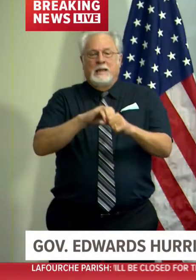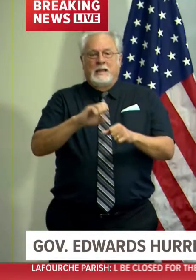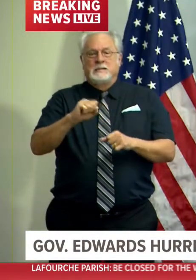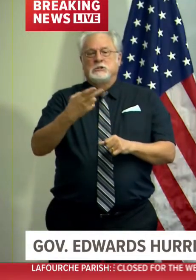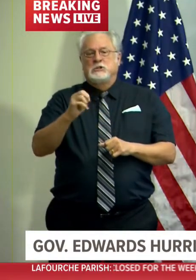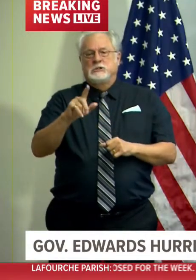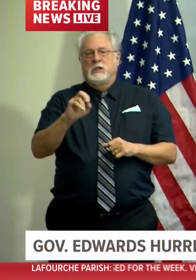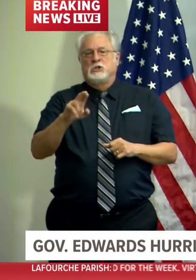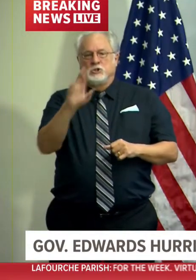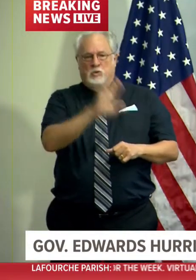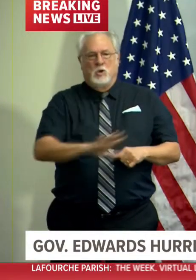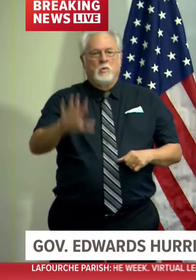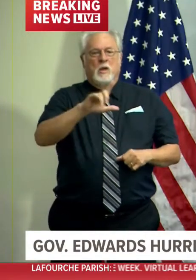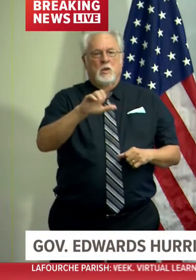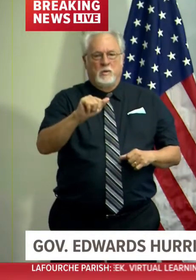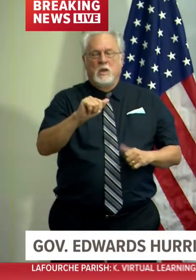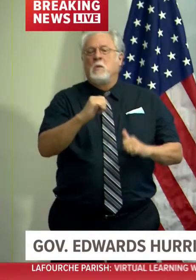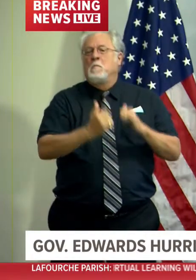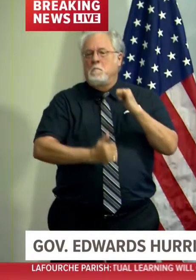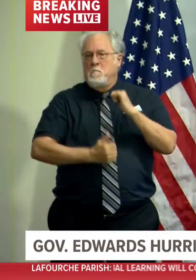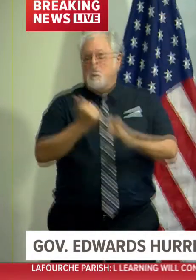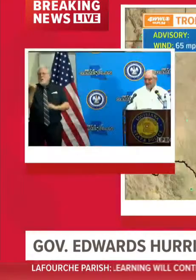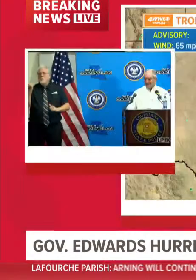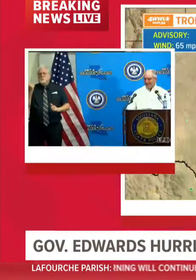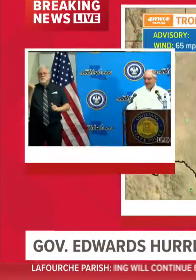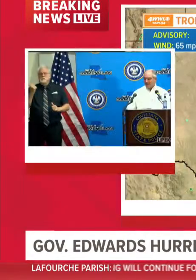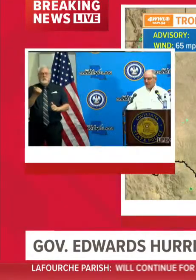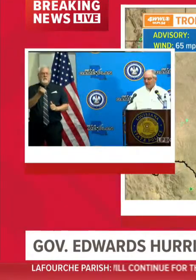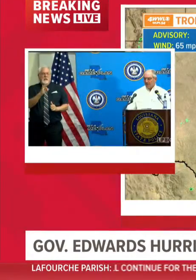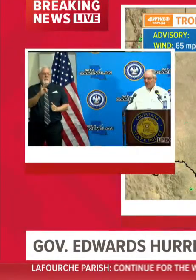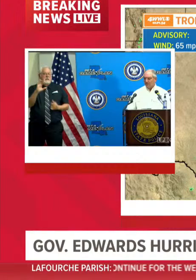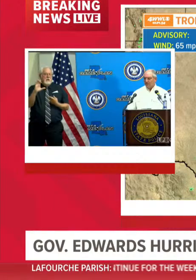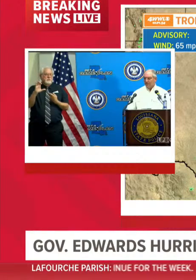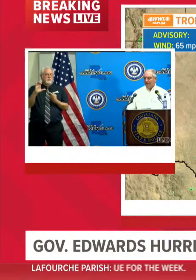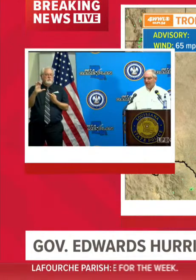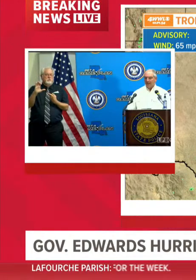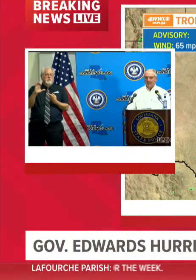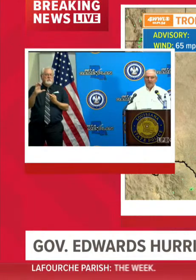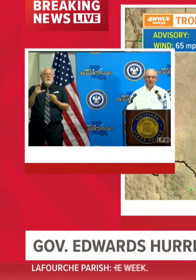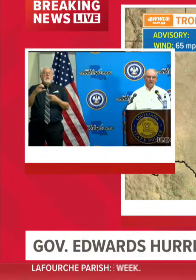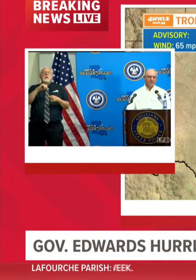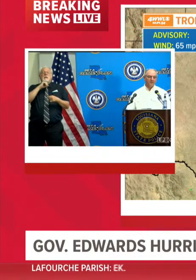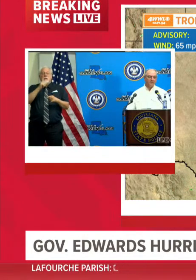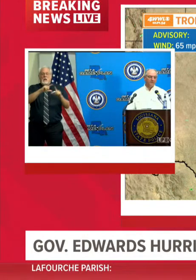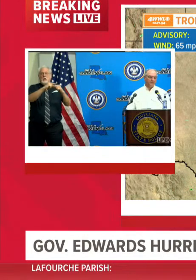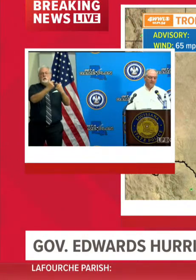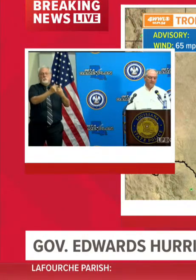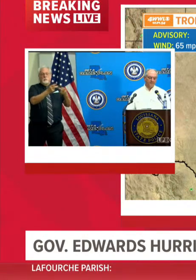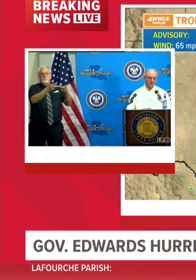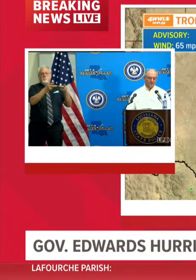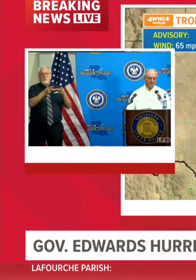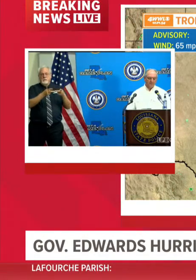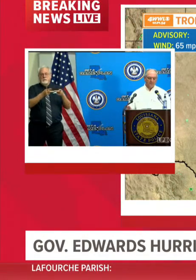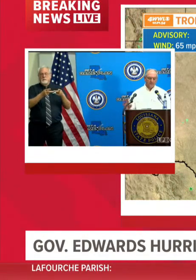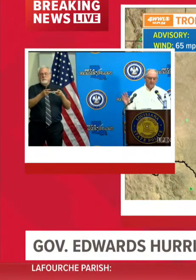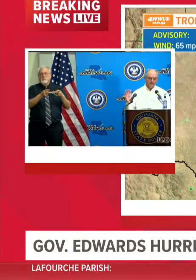shelters across the state. The overwhelming majority, more than 1,900 of those, are in non-congregate shelters,